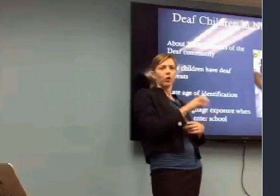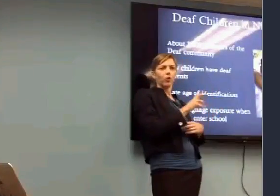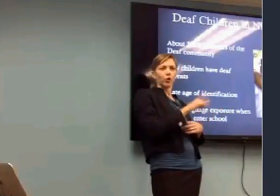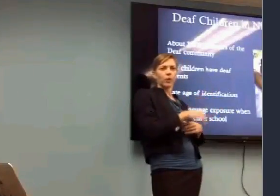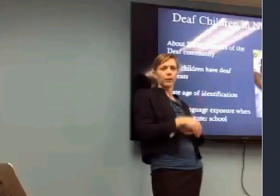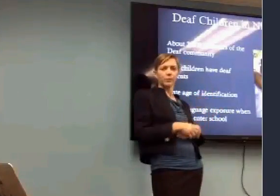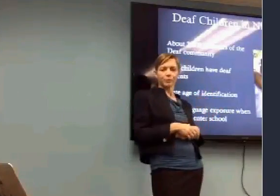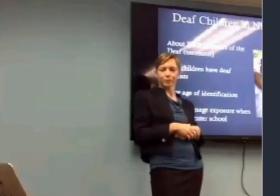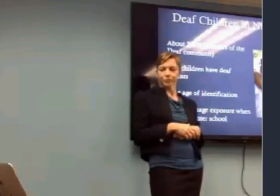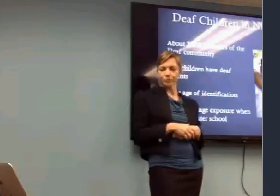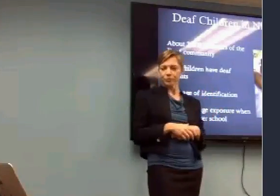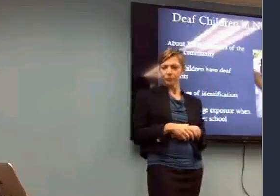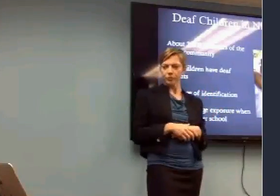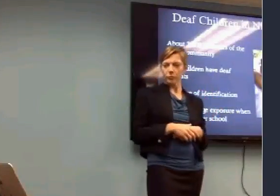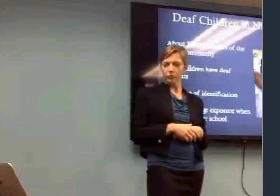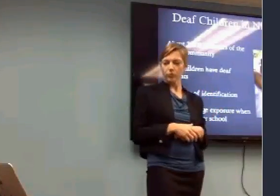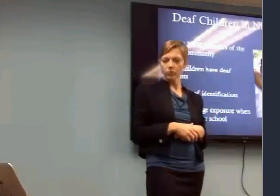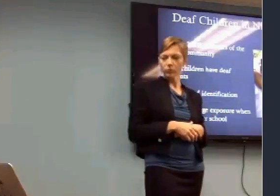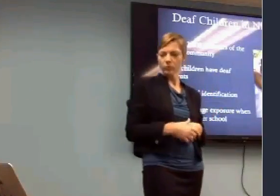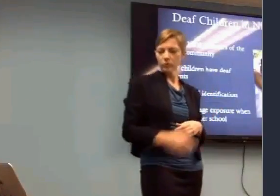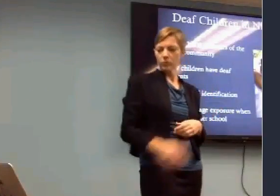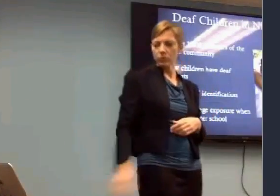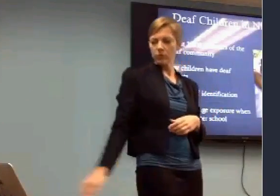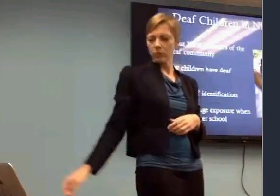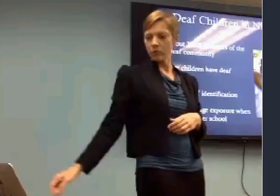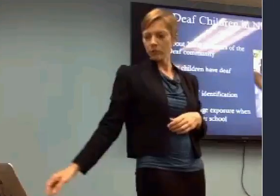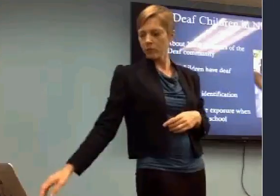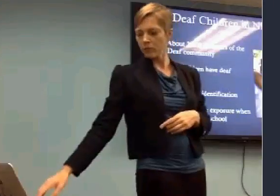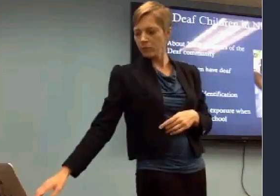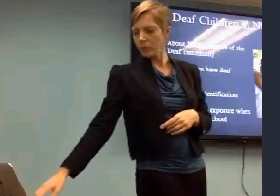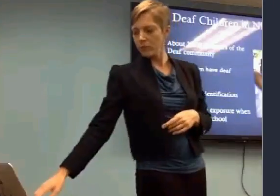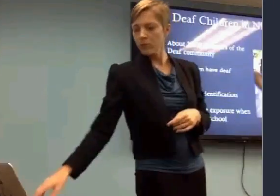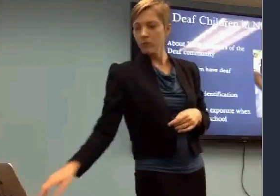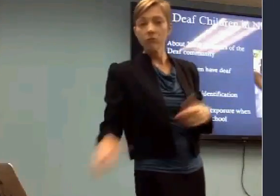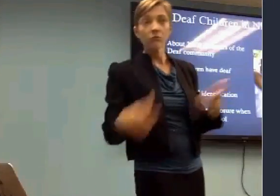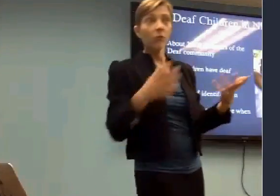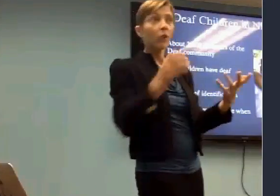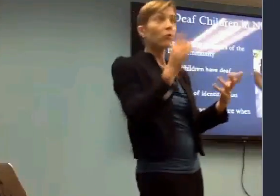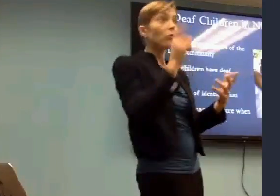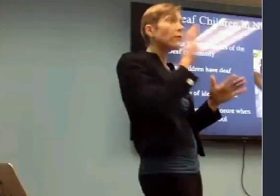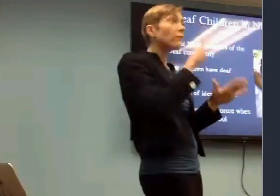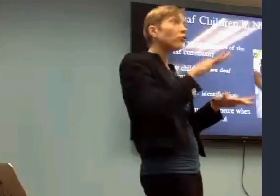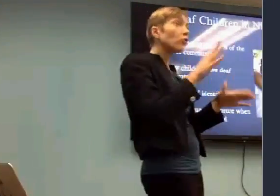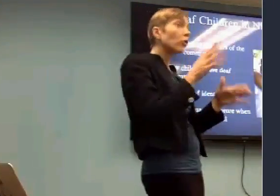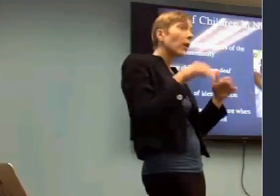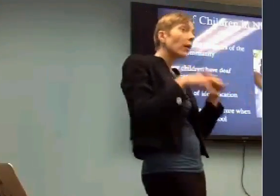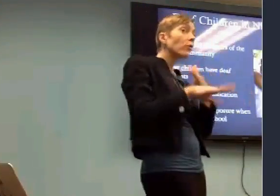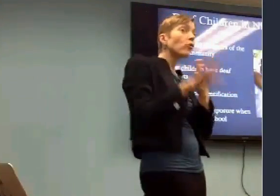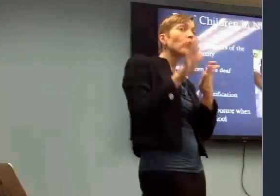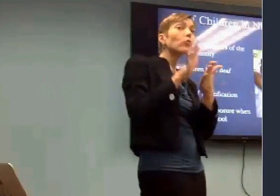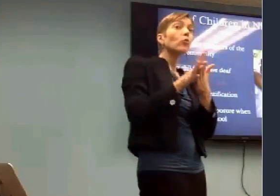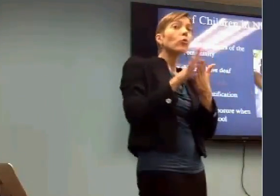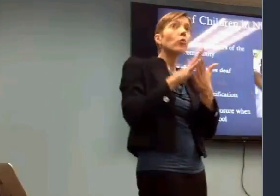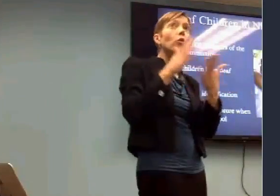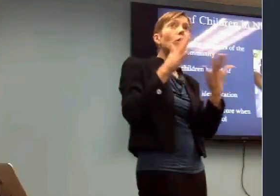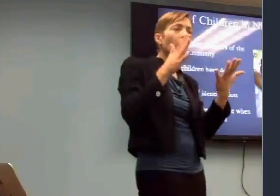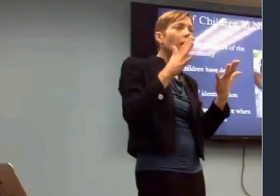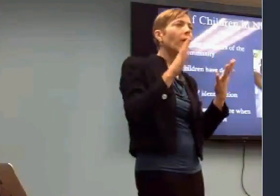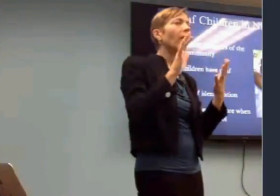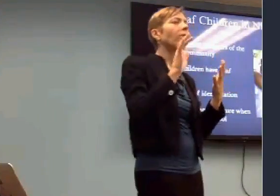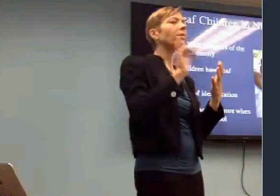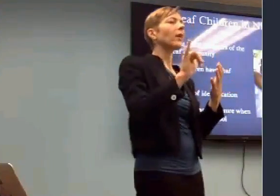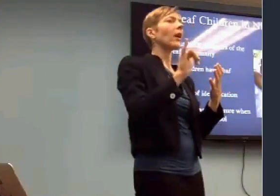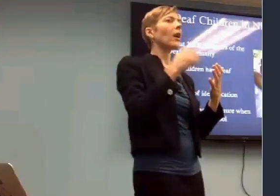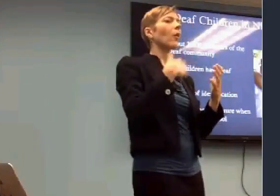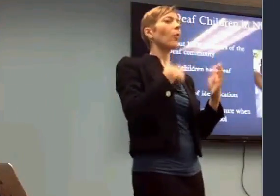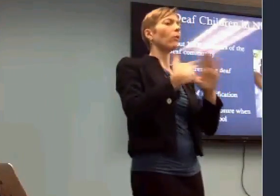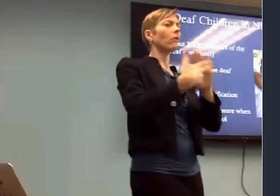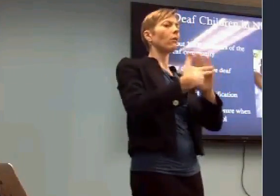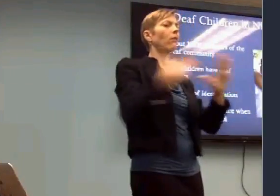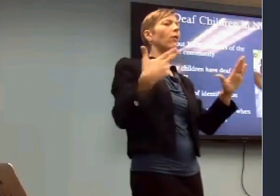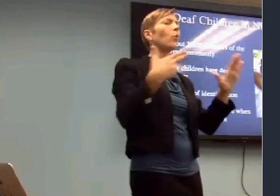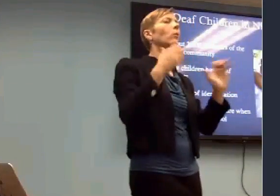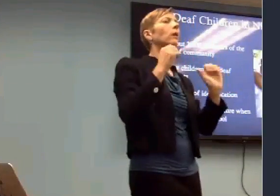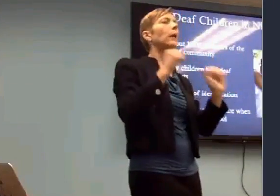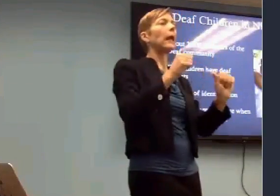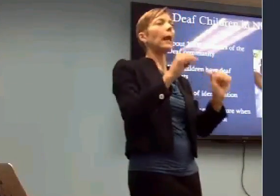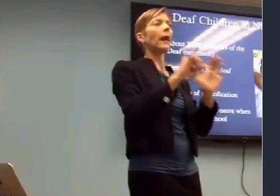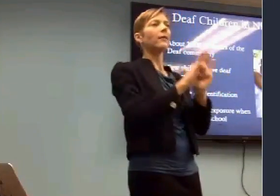on, and then there is some form of intervention exposure to sign language at an early age for children in the United States. So going back to